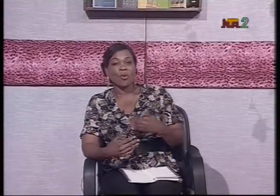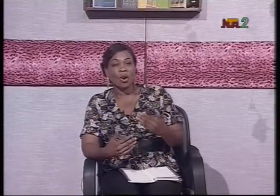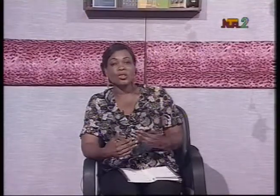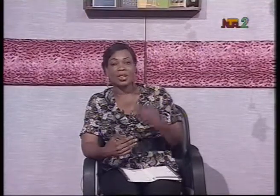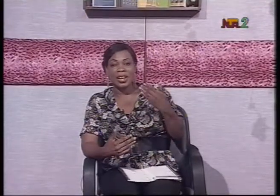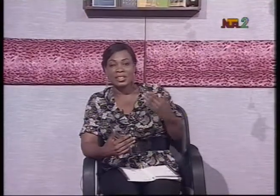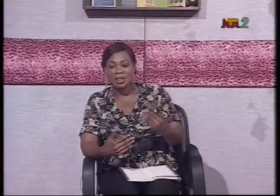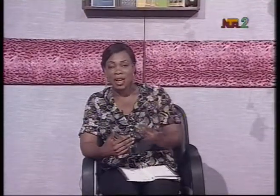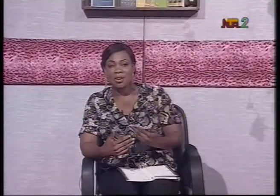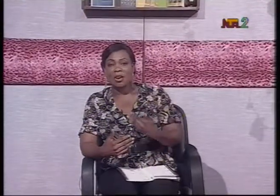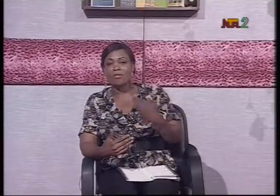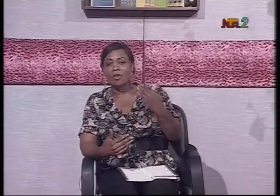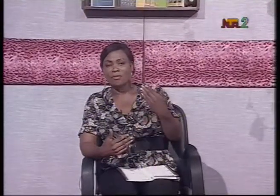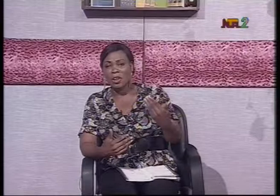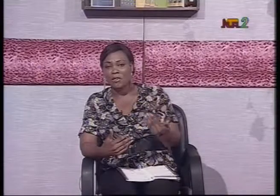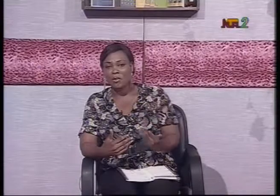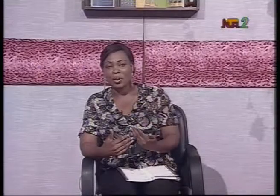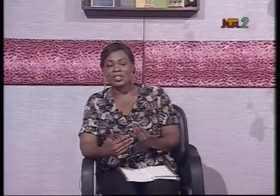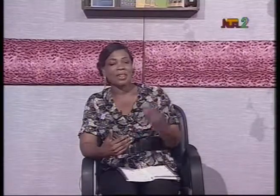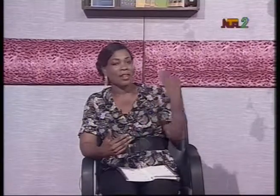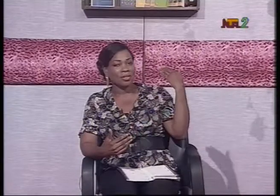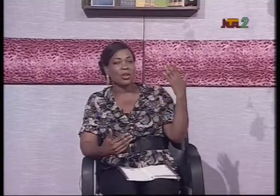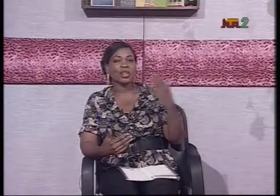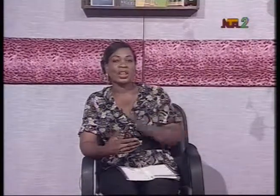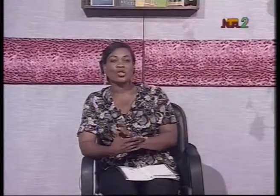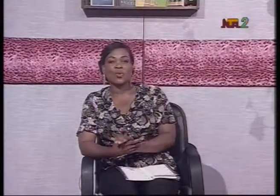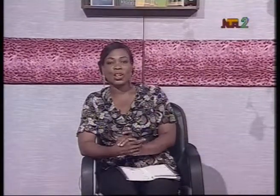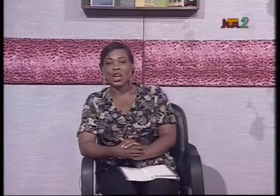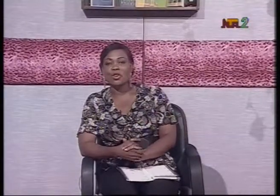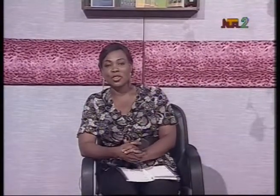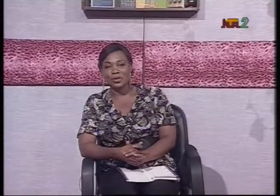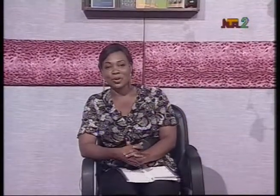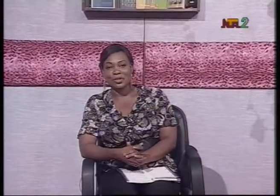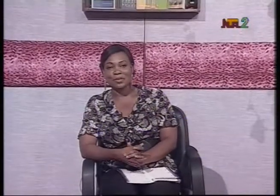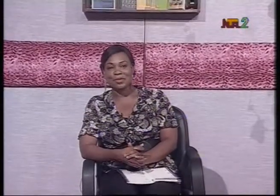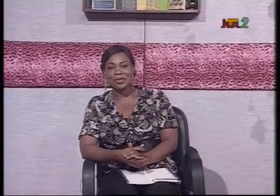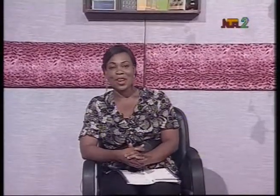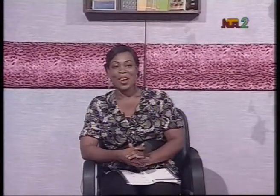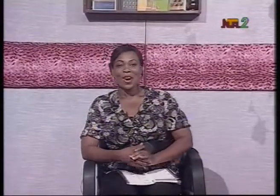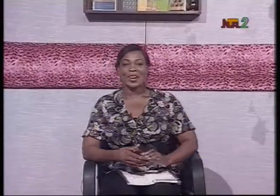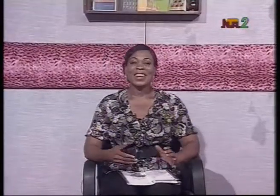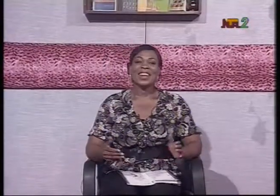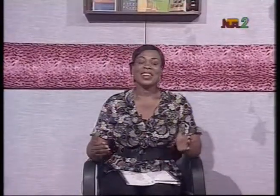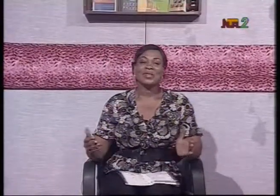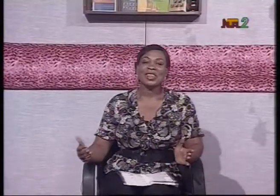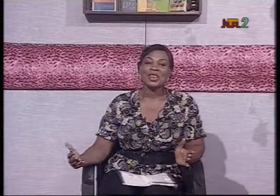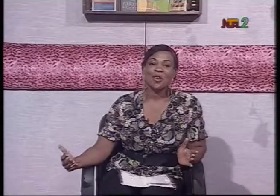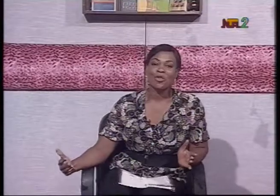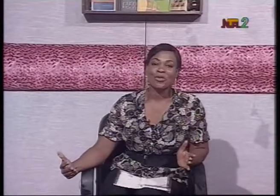you get enough points, then you're likely to win any of those books. Okay, now let's quickly go through